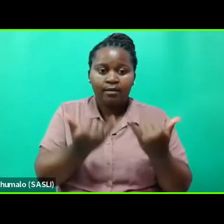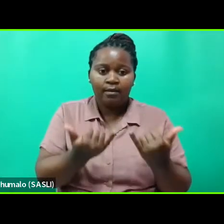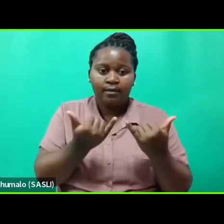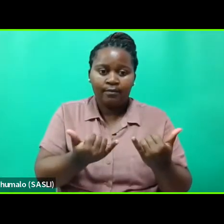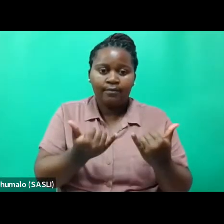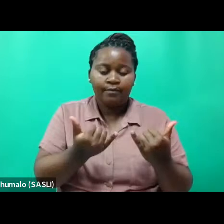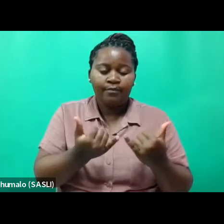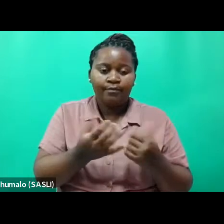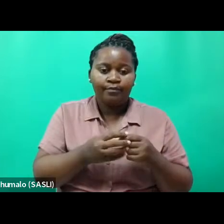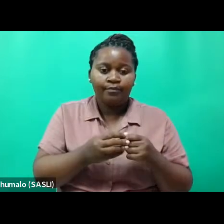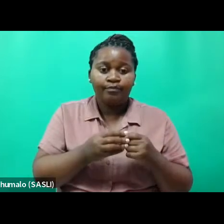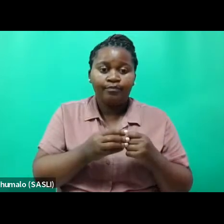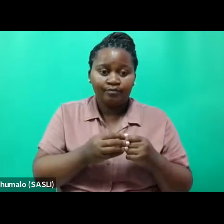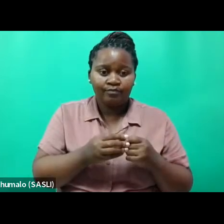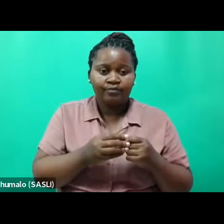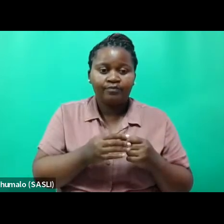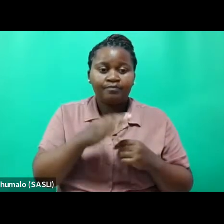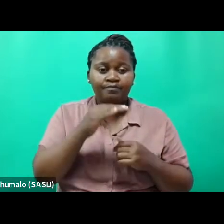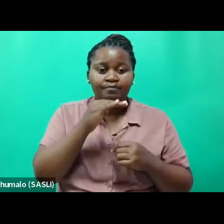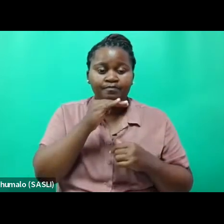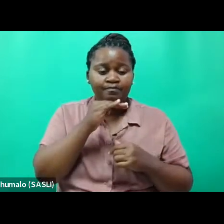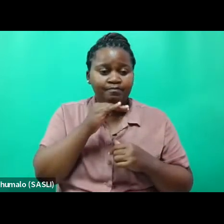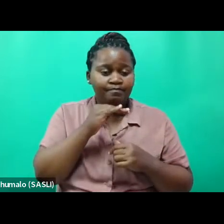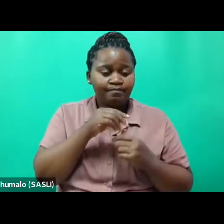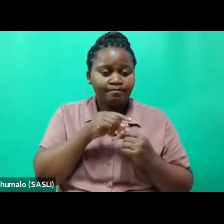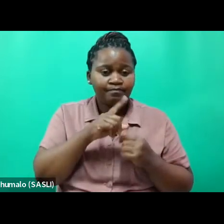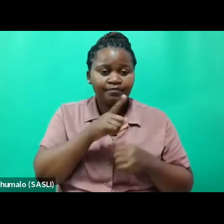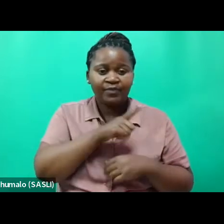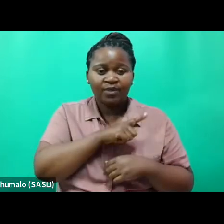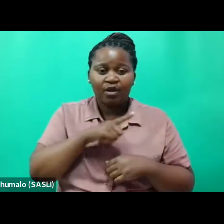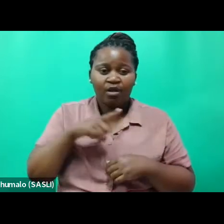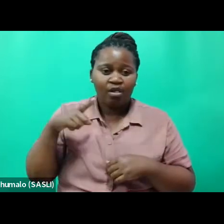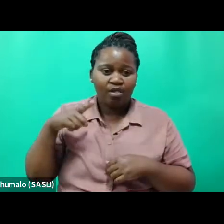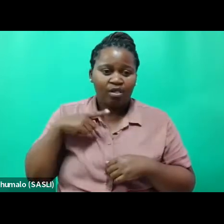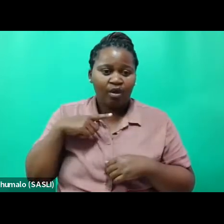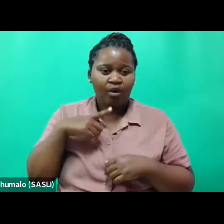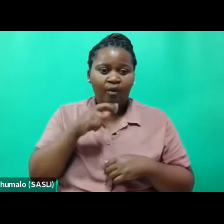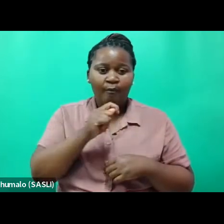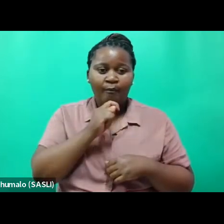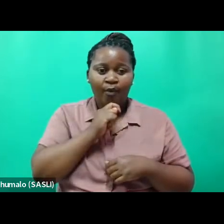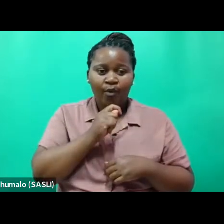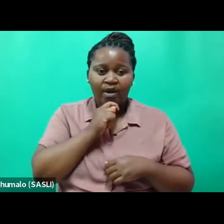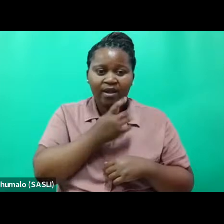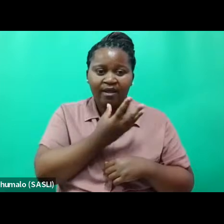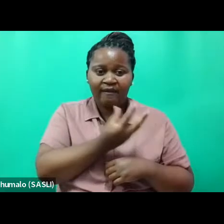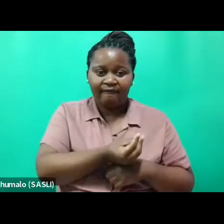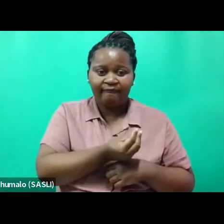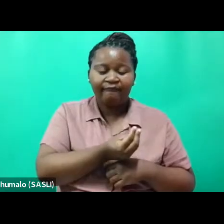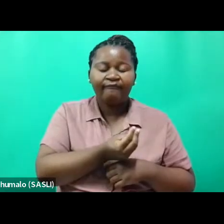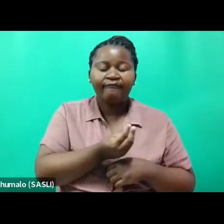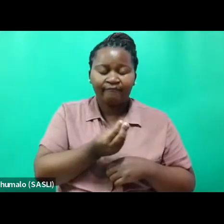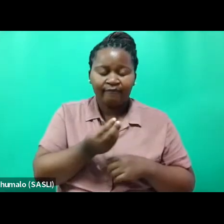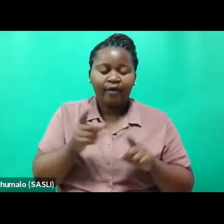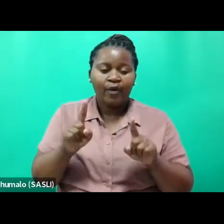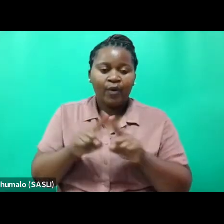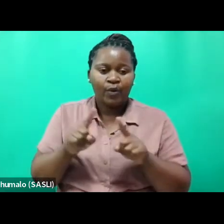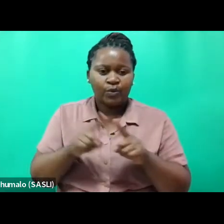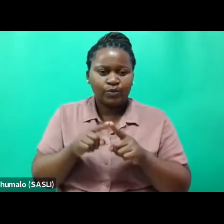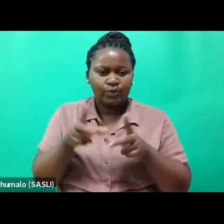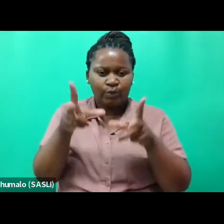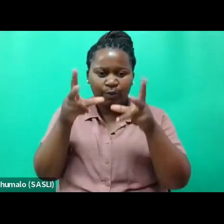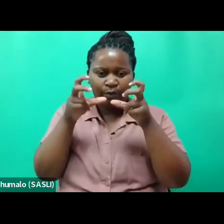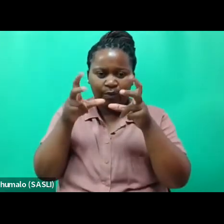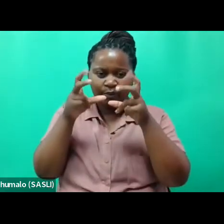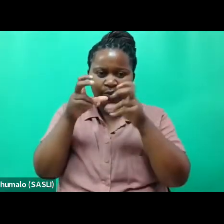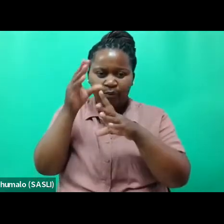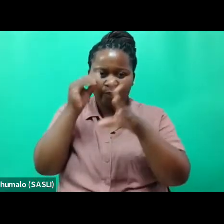Yeah, it's been quite a long morning, and there's a lot to absorb. So